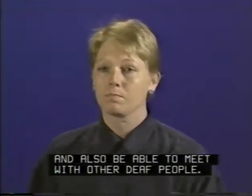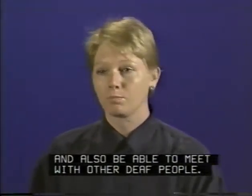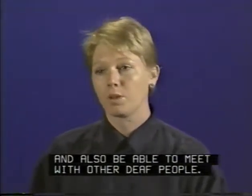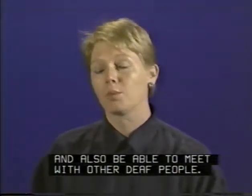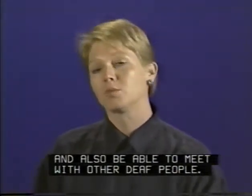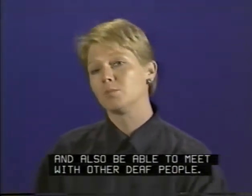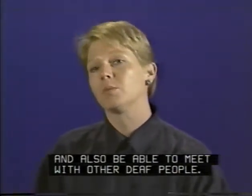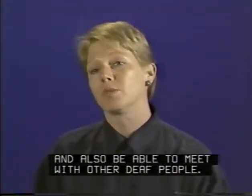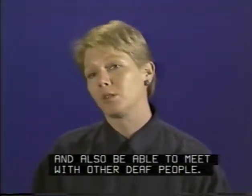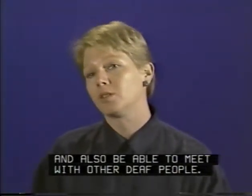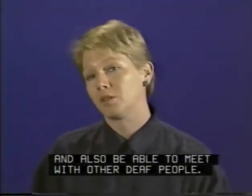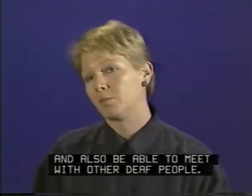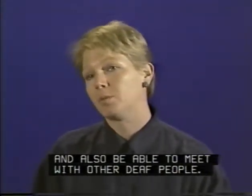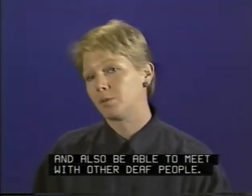be able to meet with other deaf people.